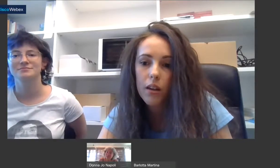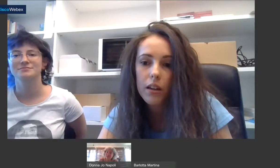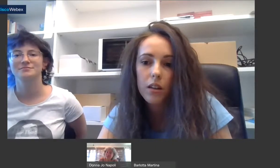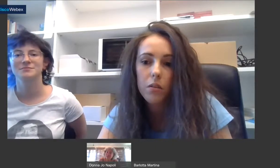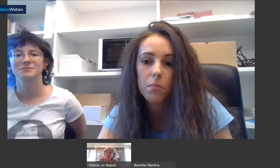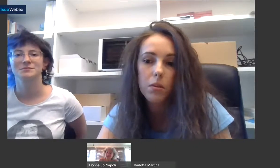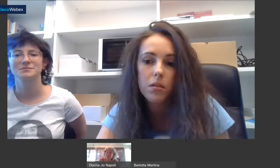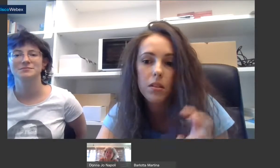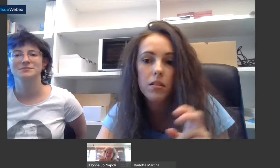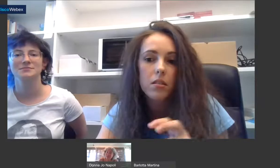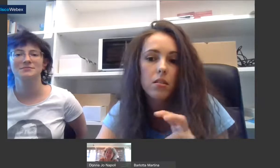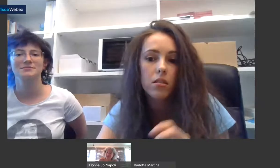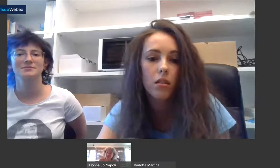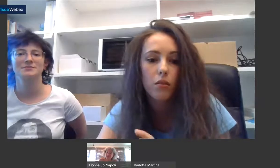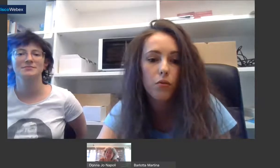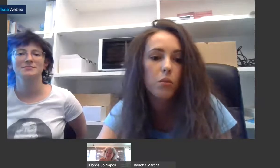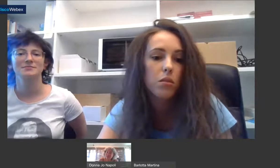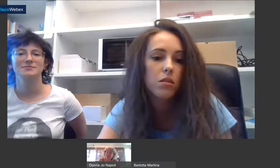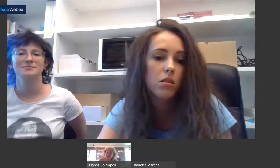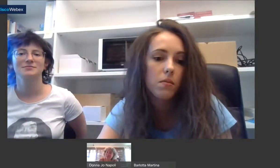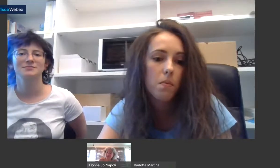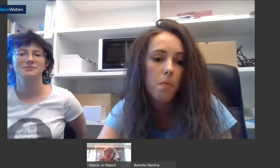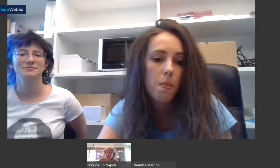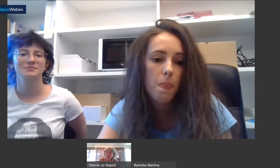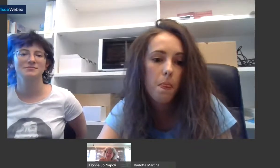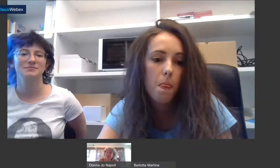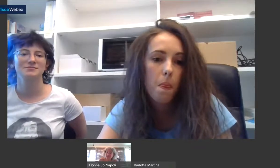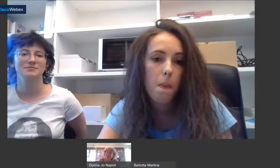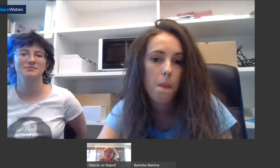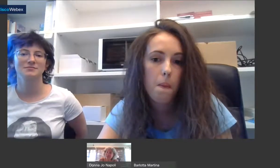their importance frequency?